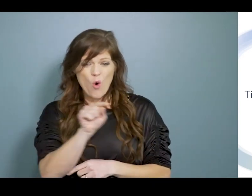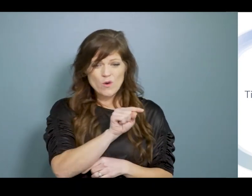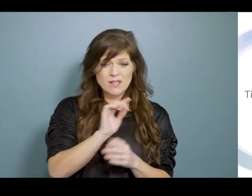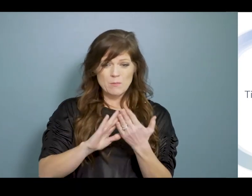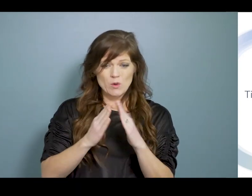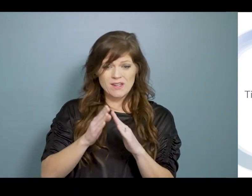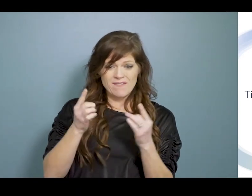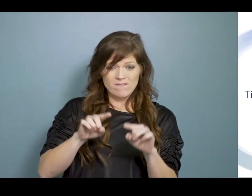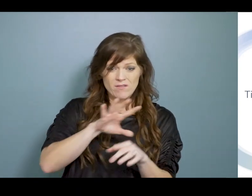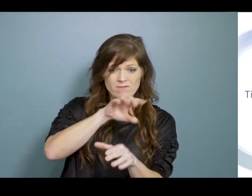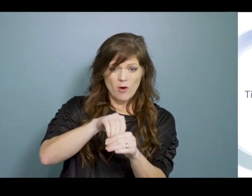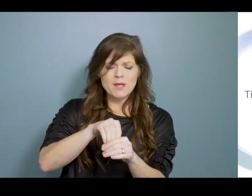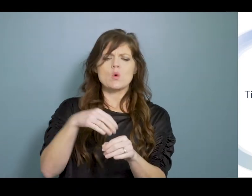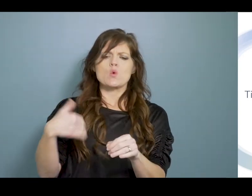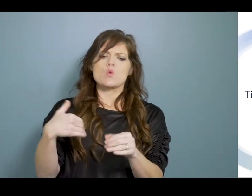step.